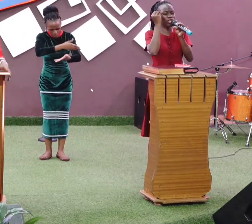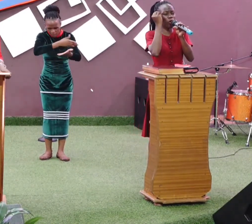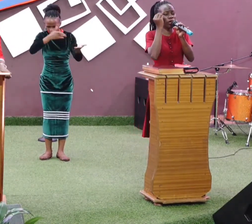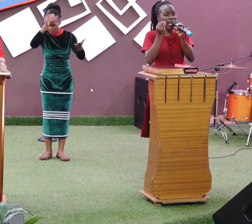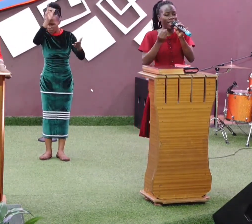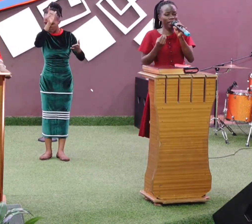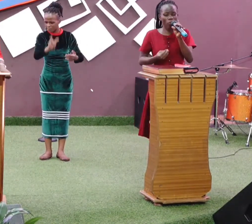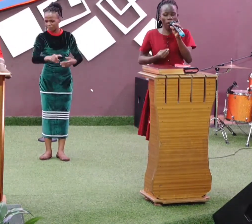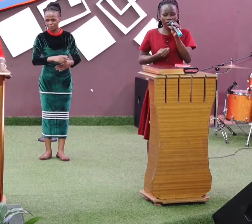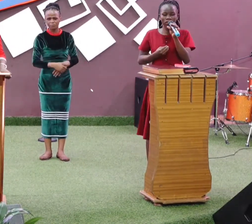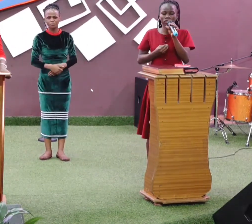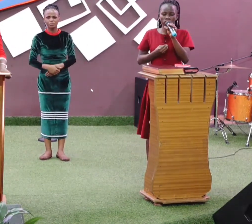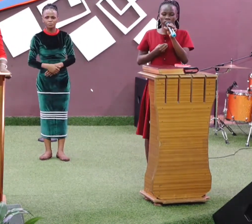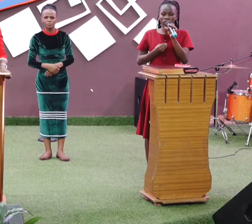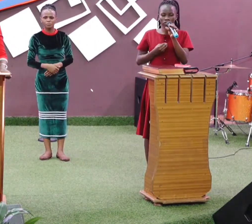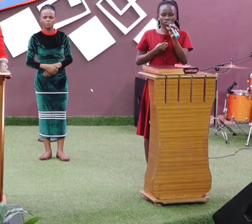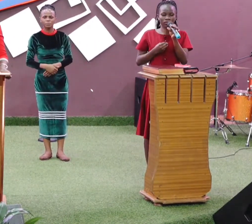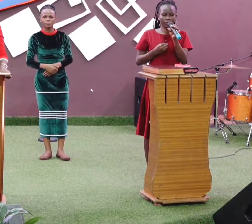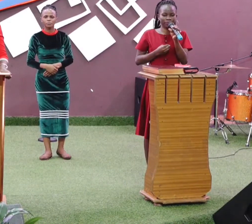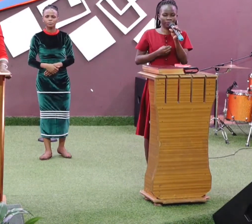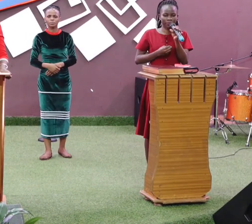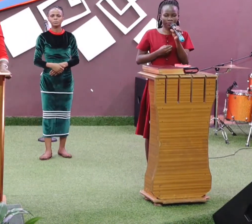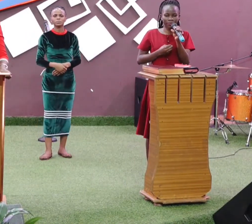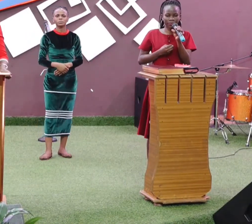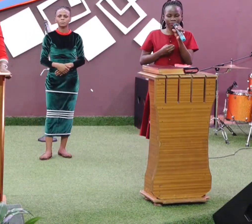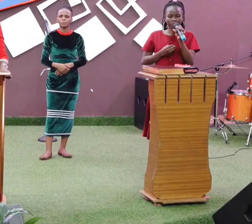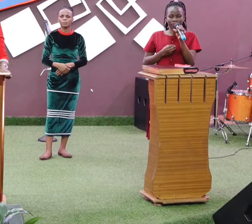those men, they don't honor anyone.